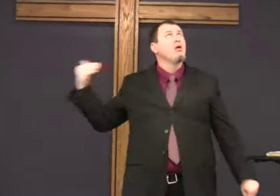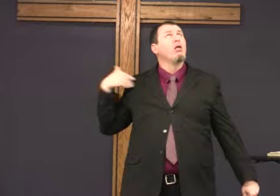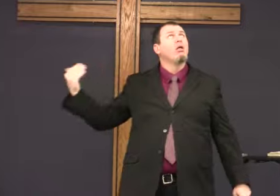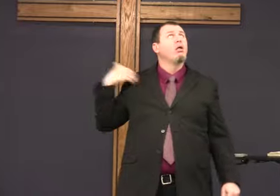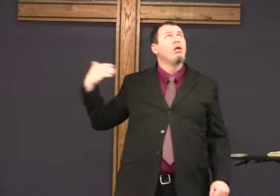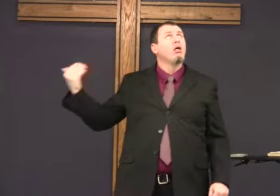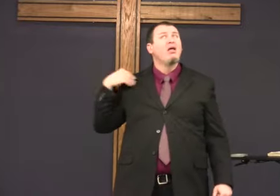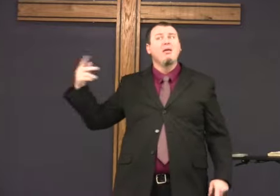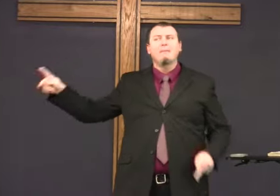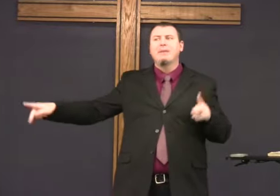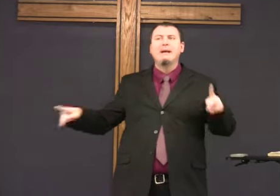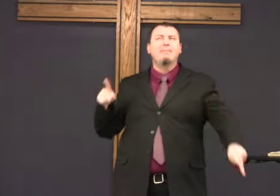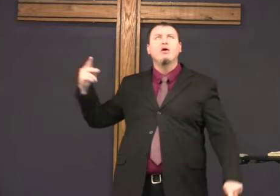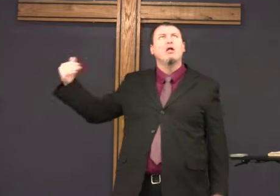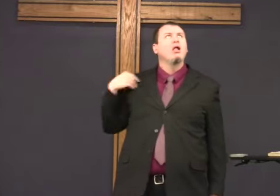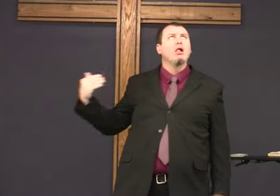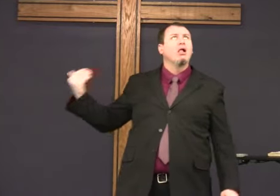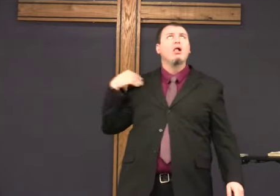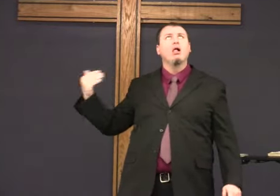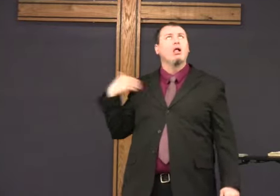to work, and now I have these people